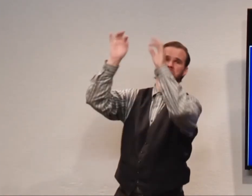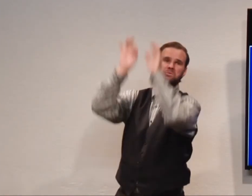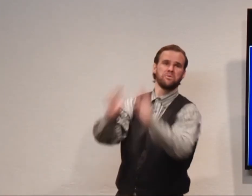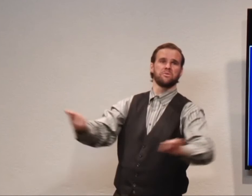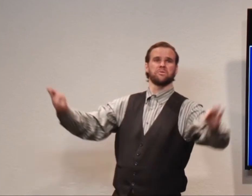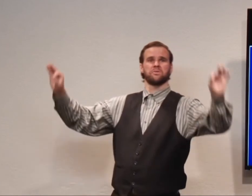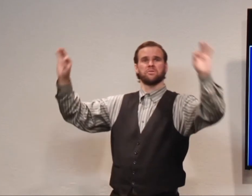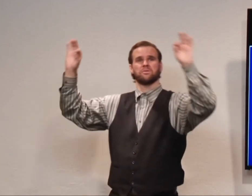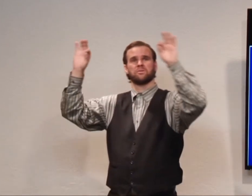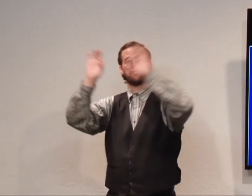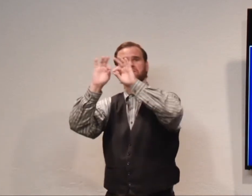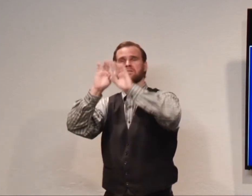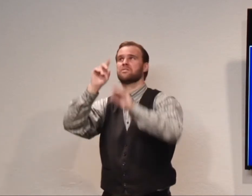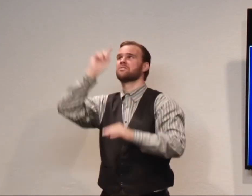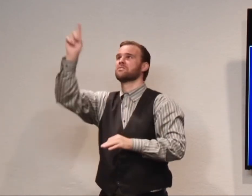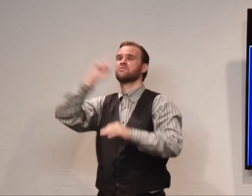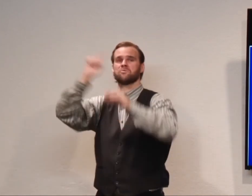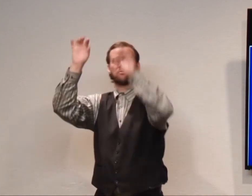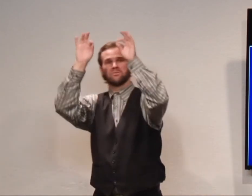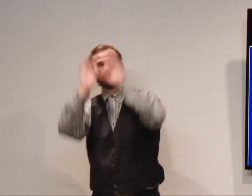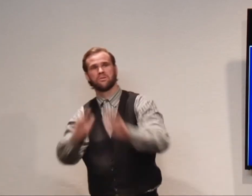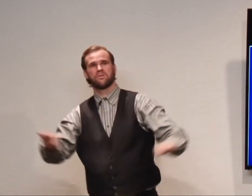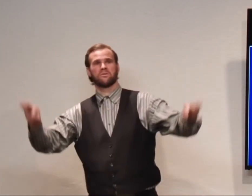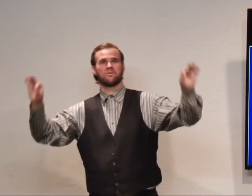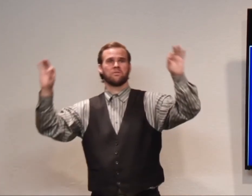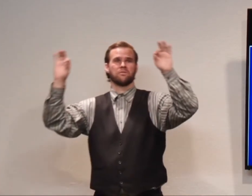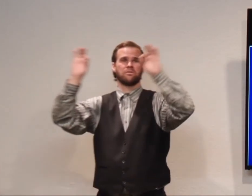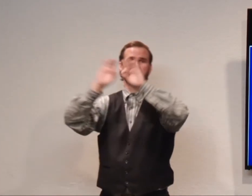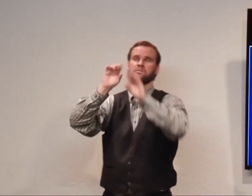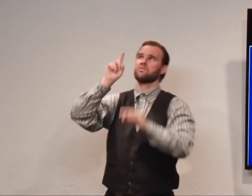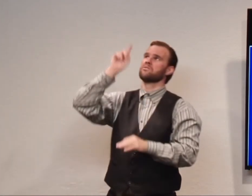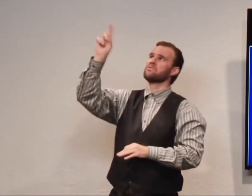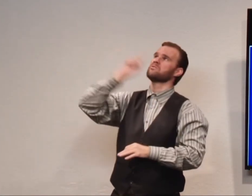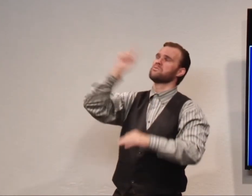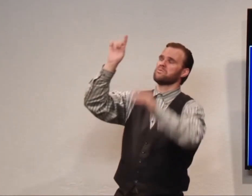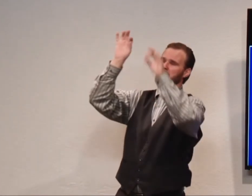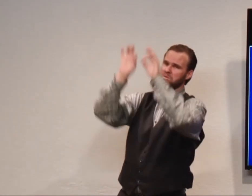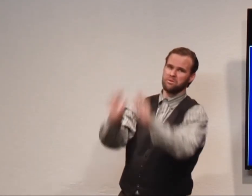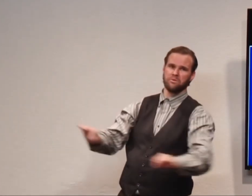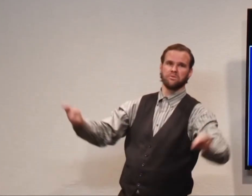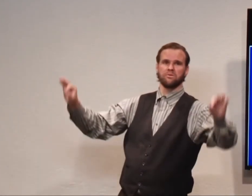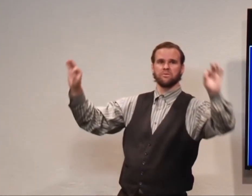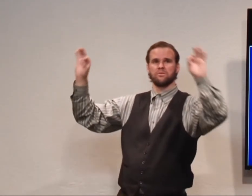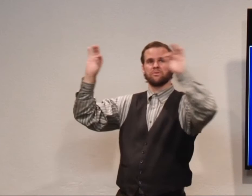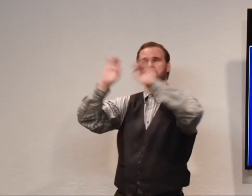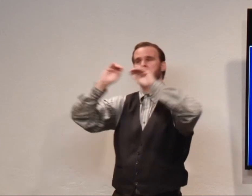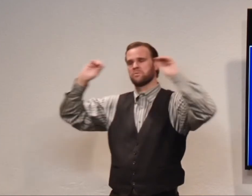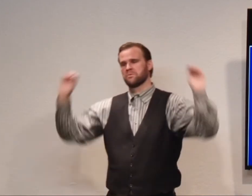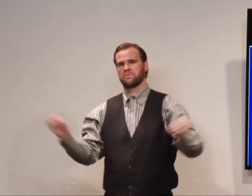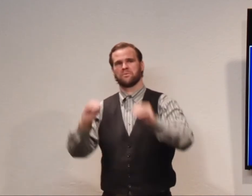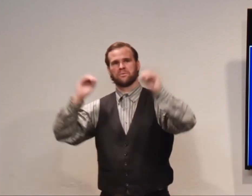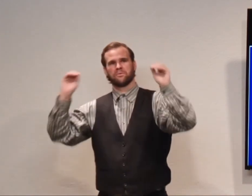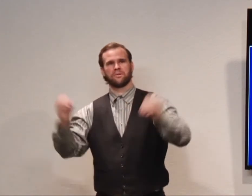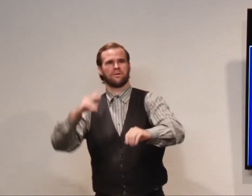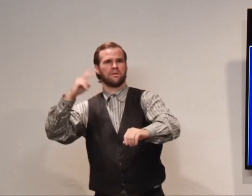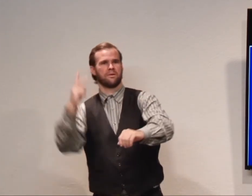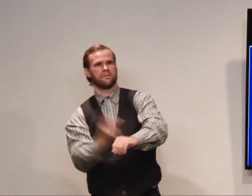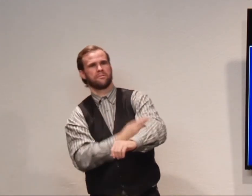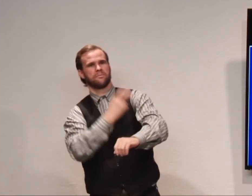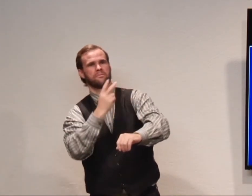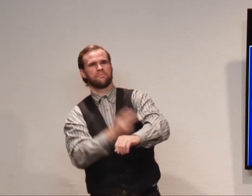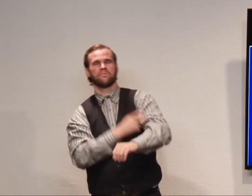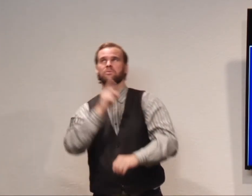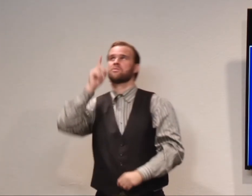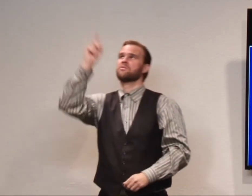Revelation chapter 5, verses 9-14. Thou art worthy, O Lamb. Thou art